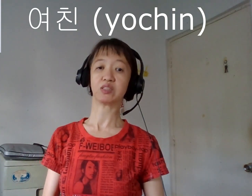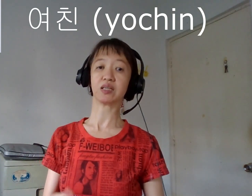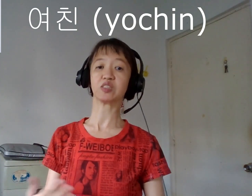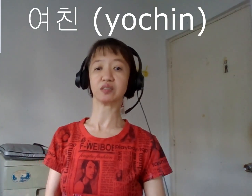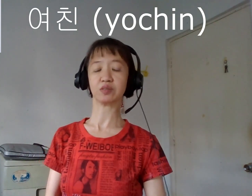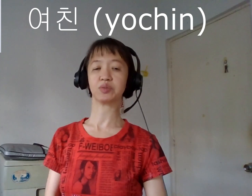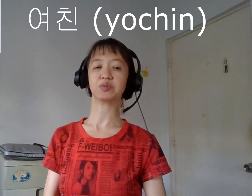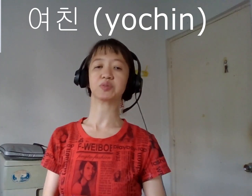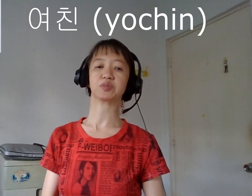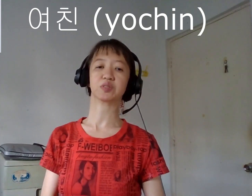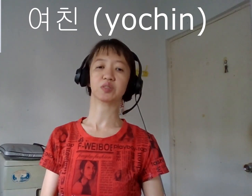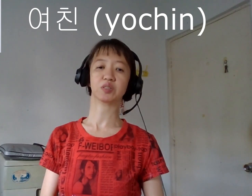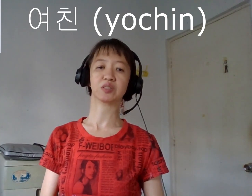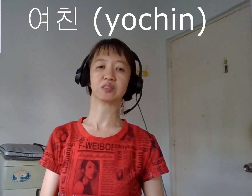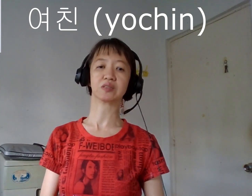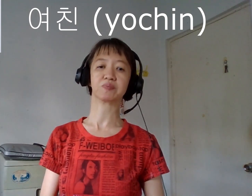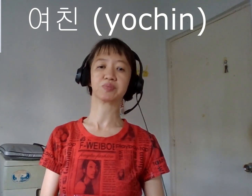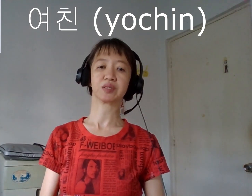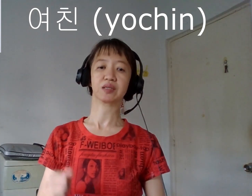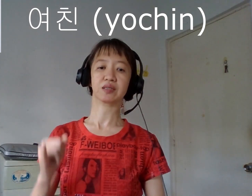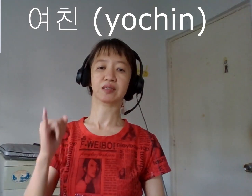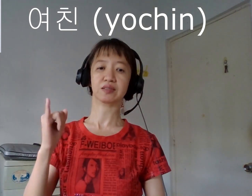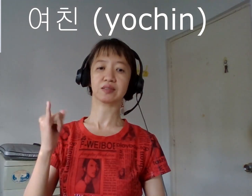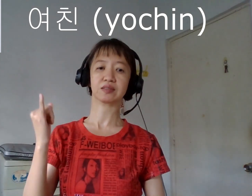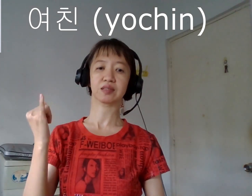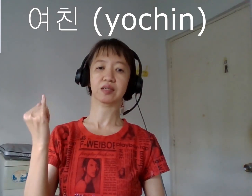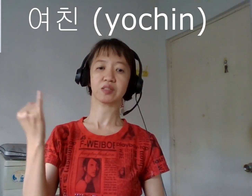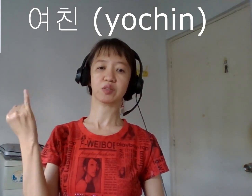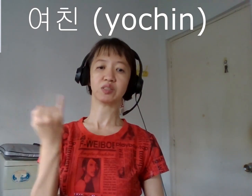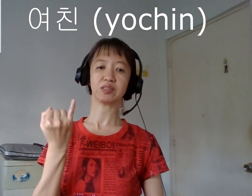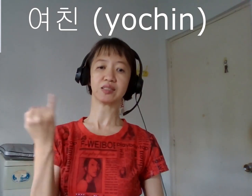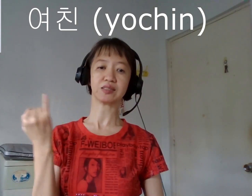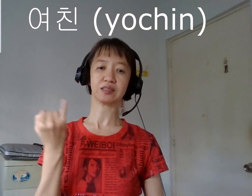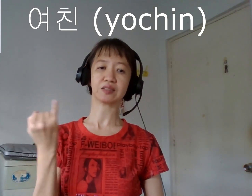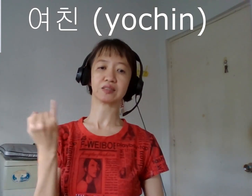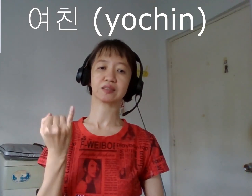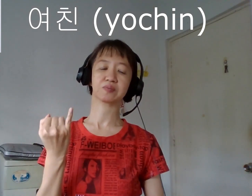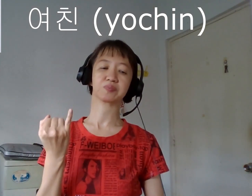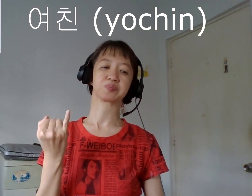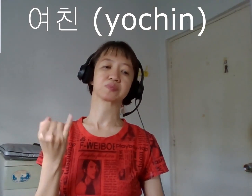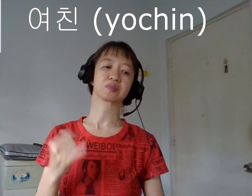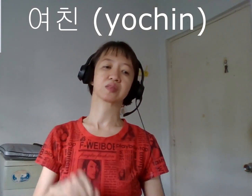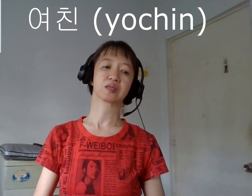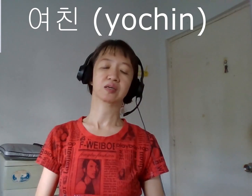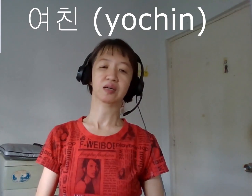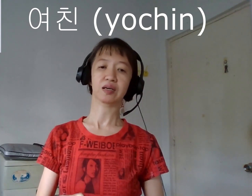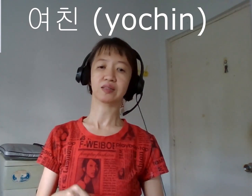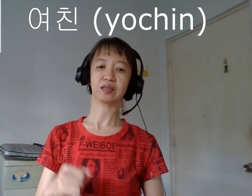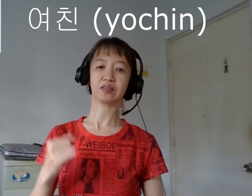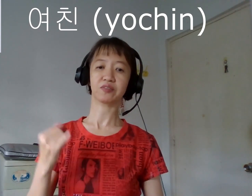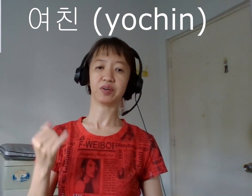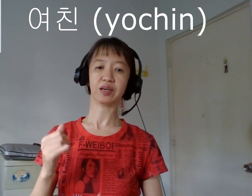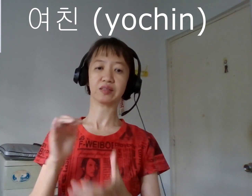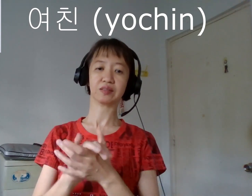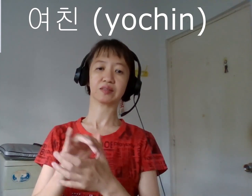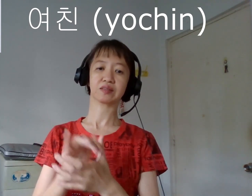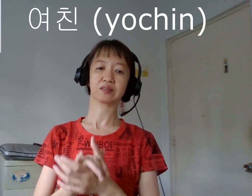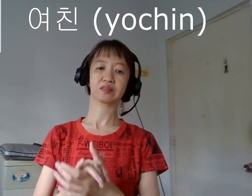yoja chingu or yoching is, so yoja is this, and then friend,